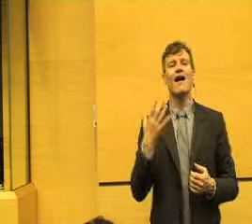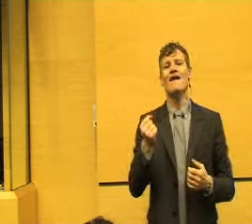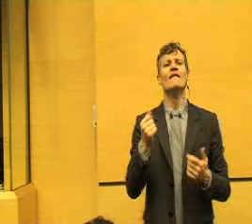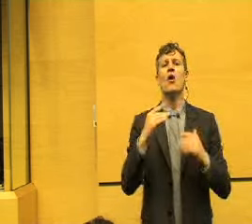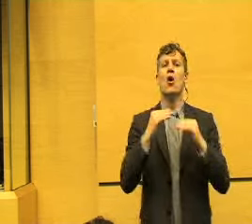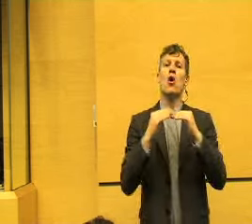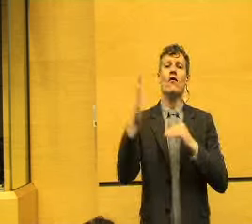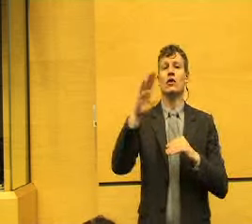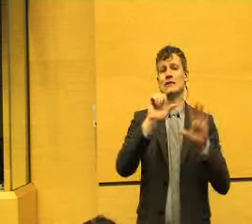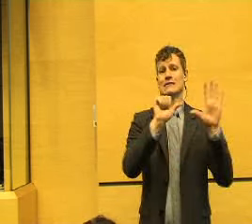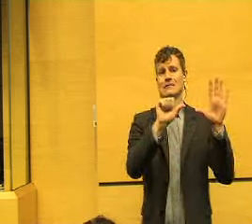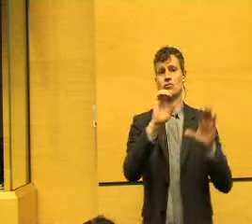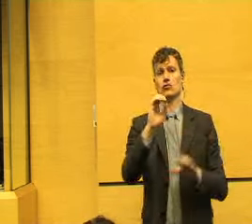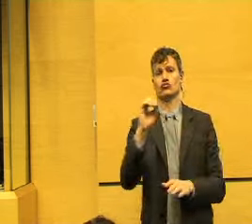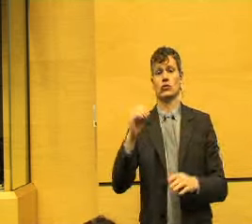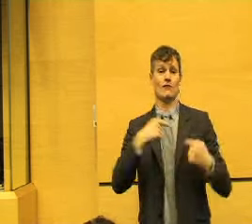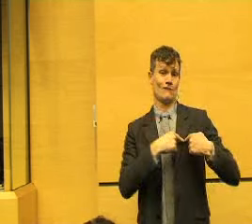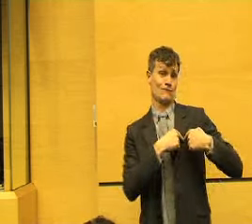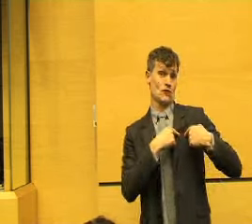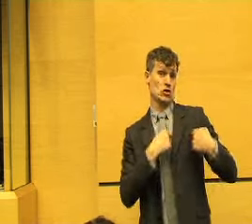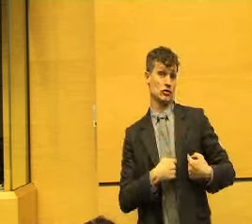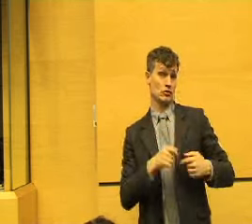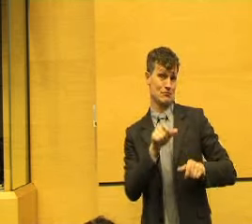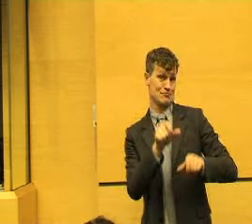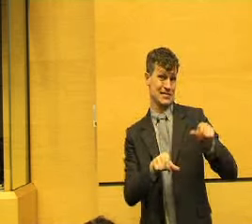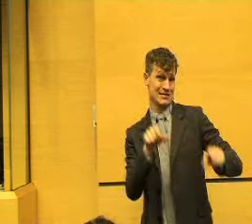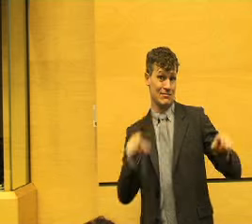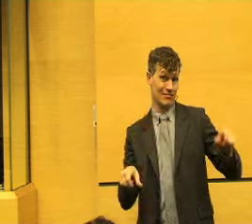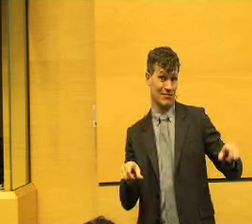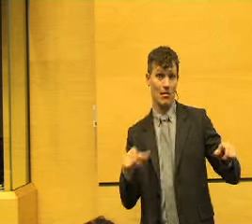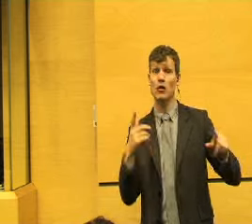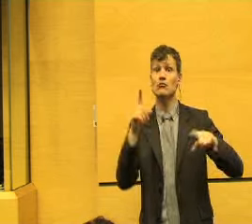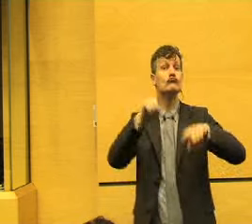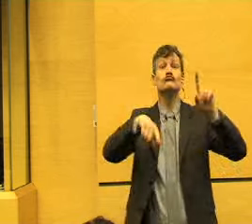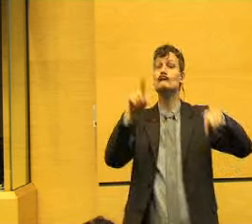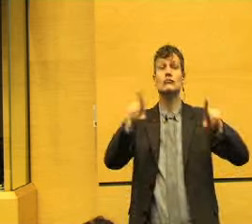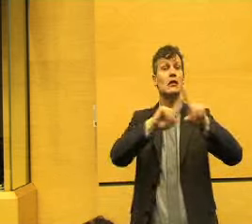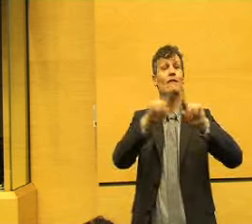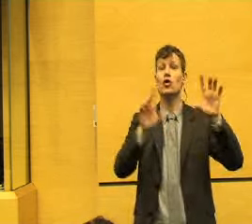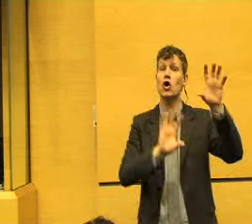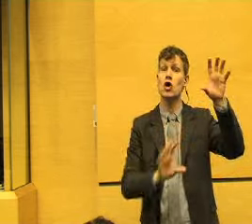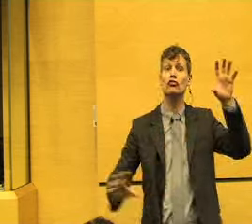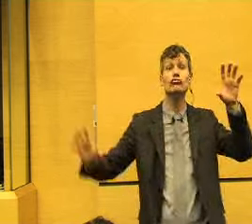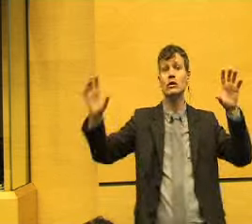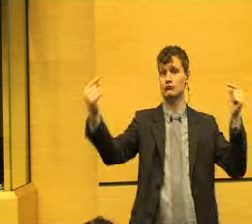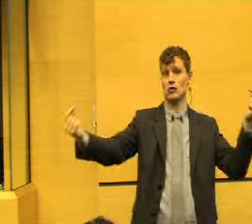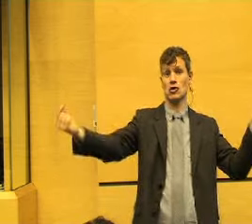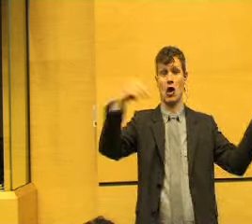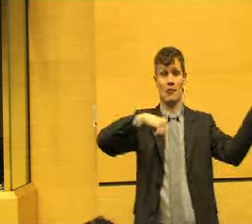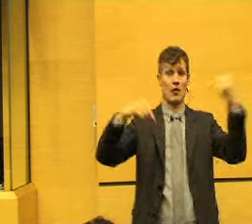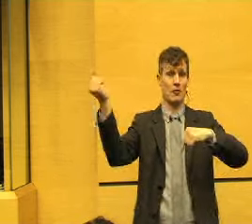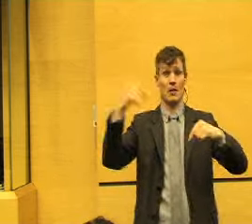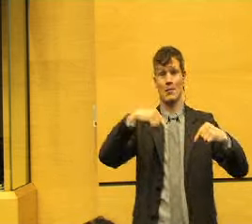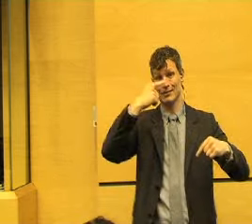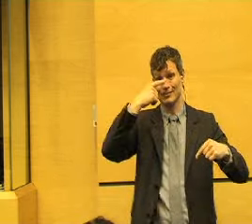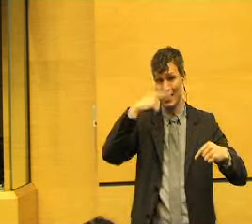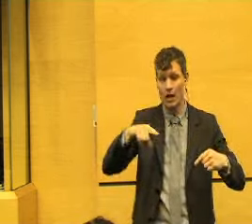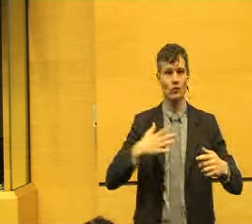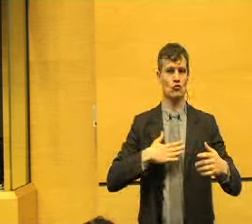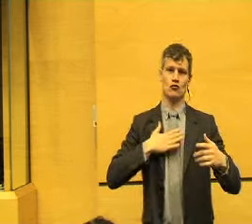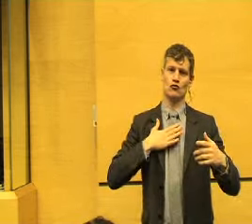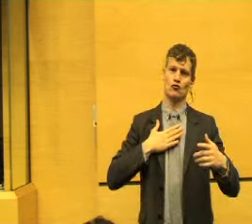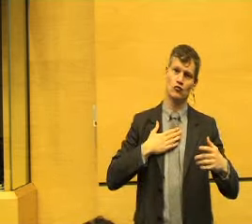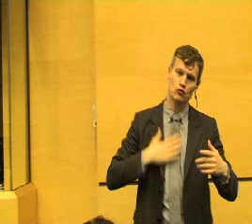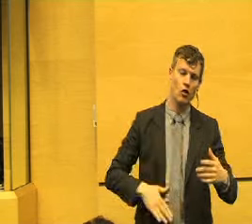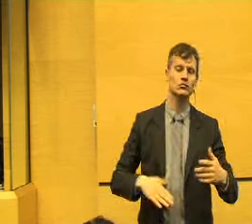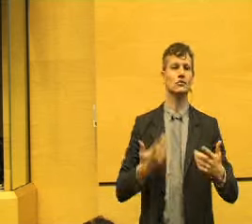help persons with disability and work with different sectors of the society to eliminate discrimination